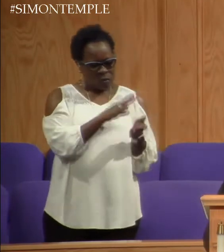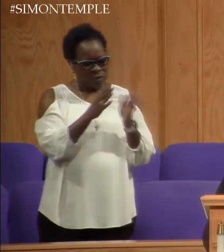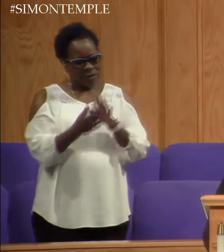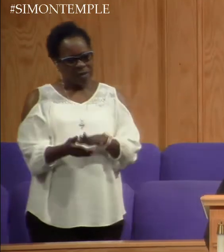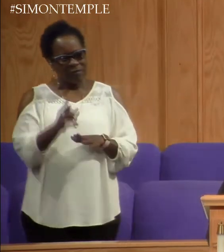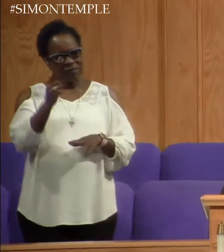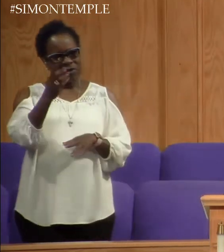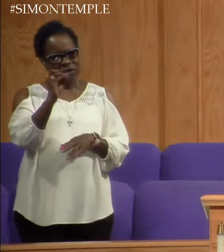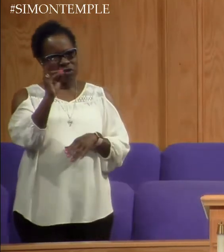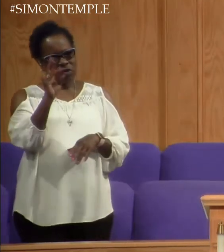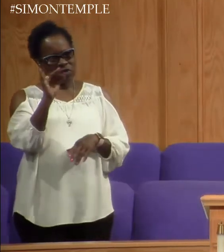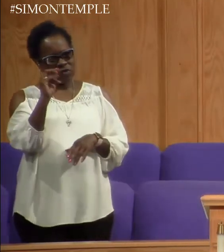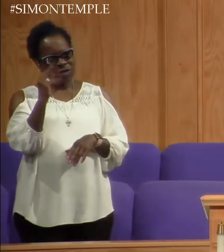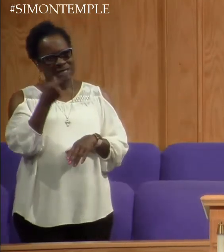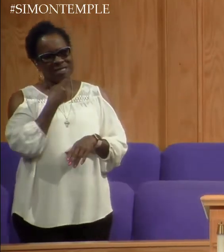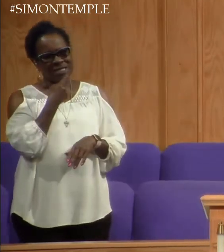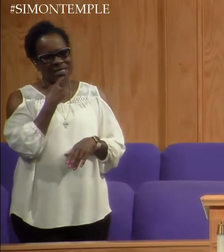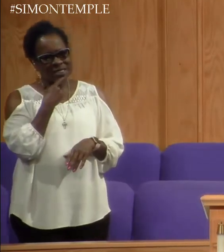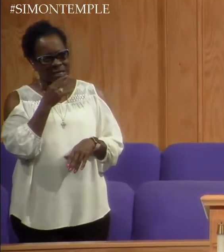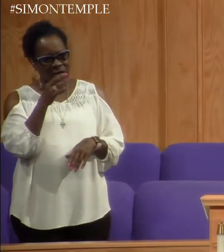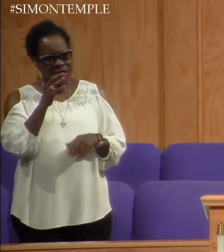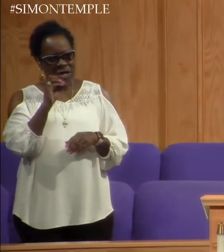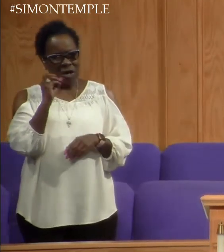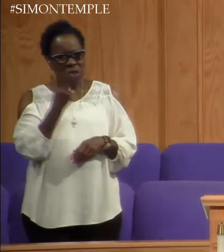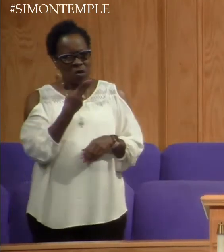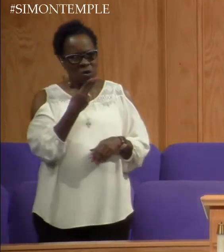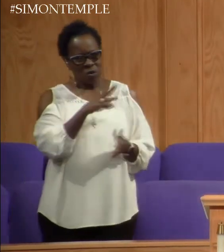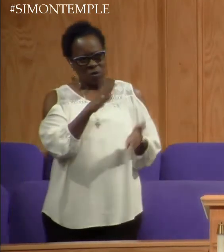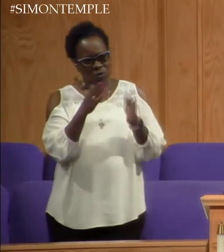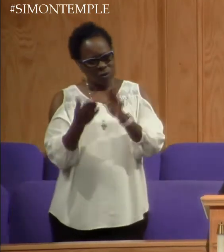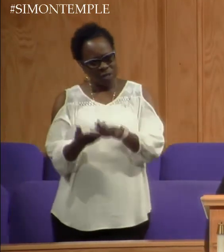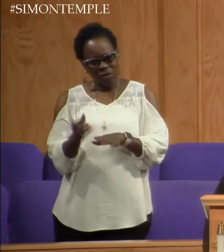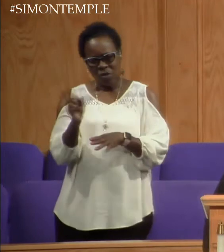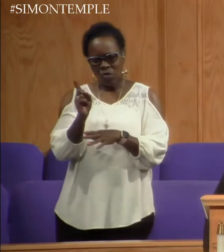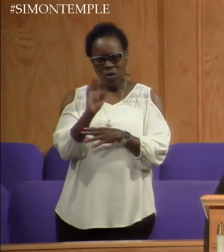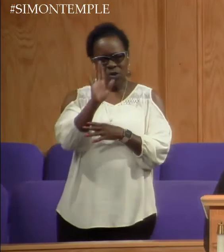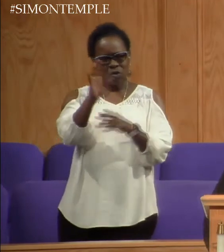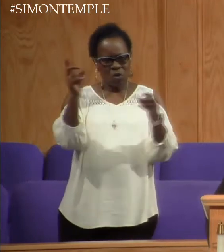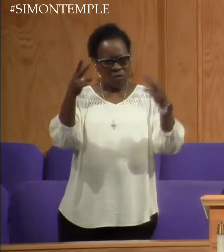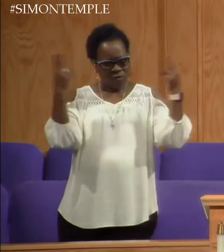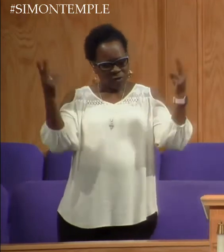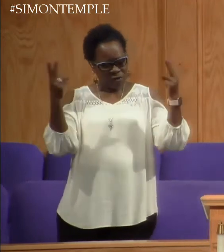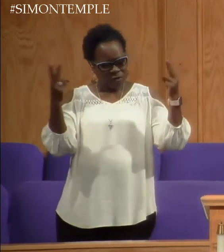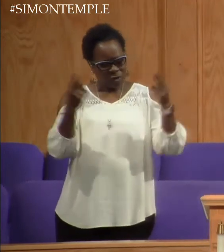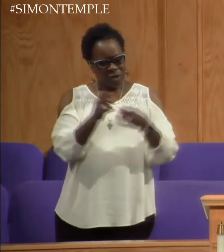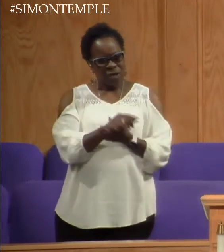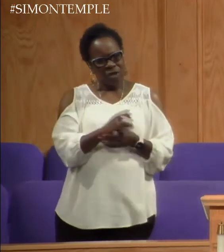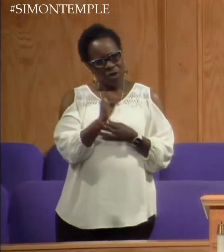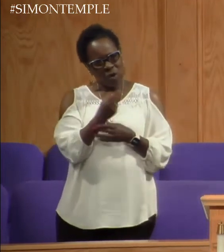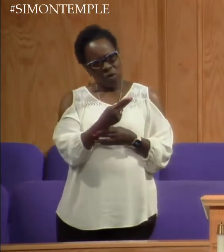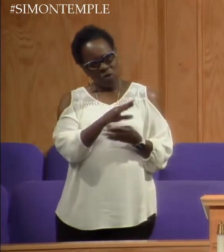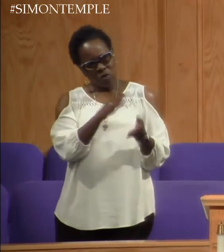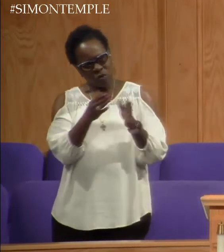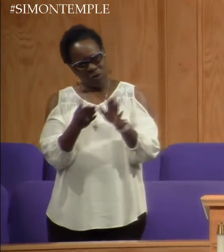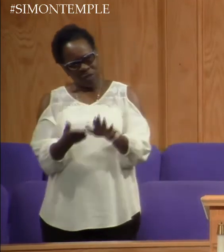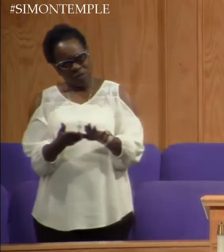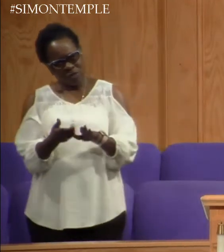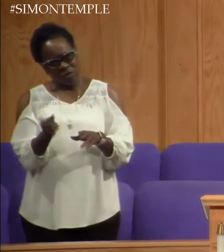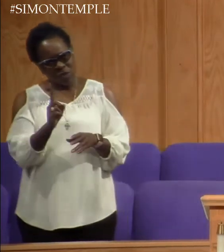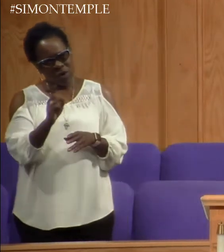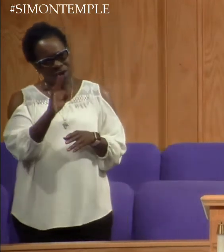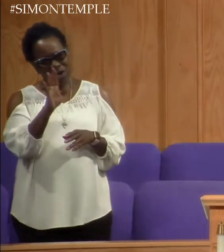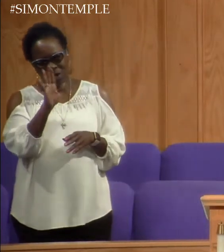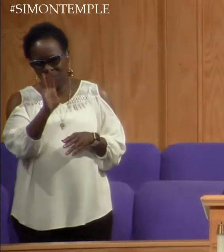1 Corinthians 15:55 says, oh death, where is your victory? Oh death, where is your